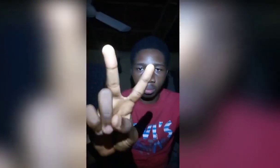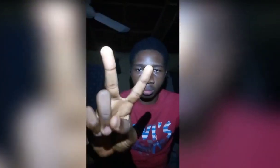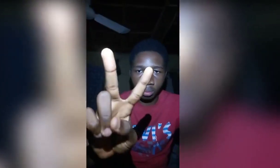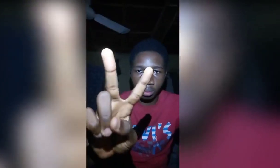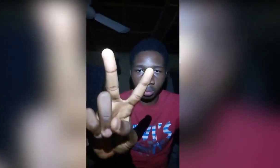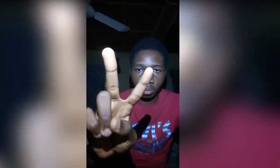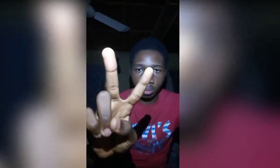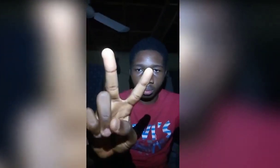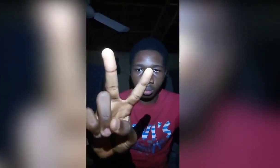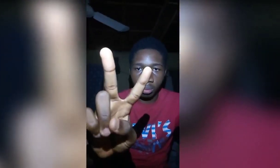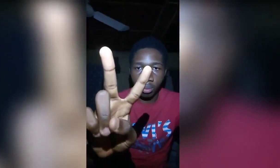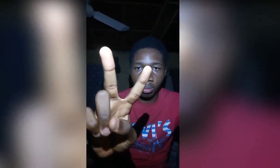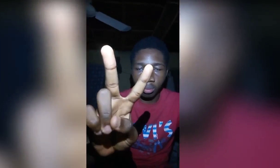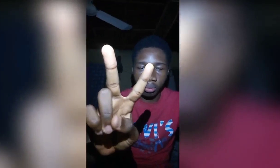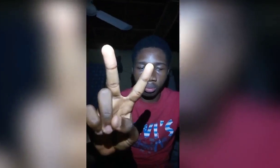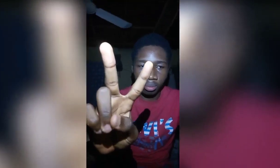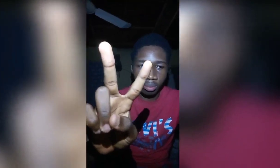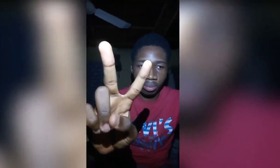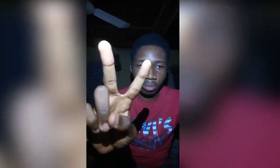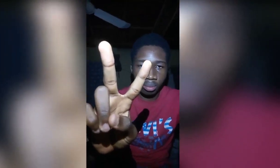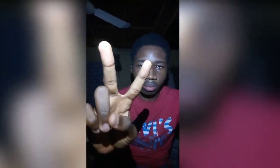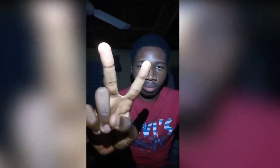Okay. W.